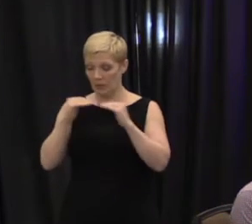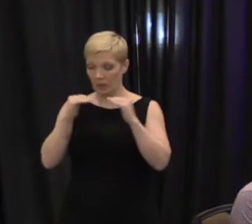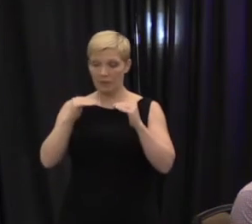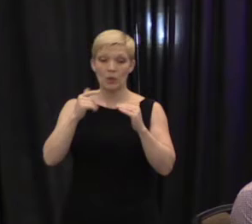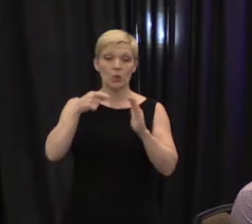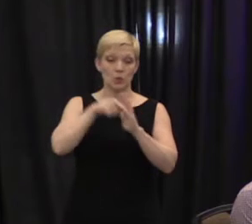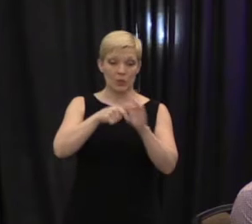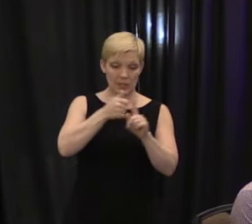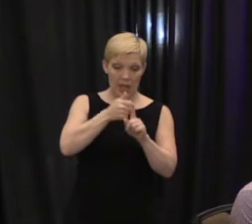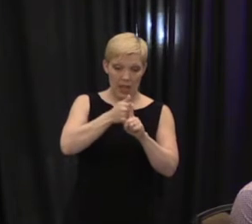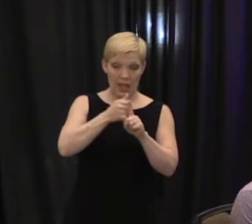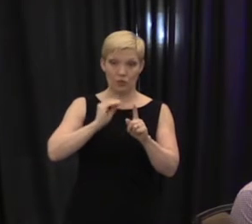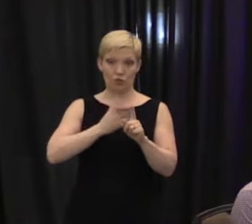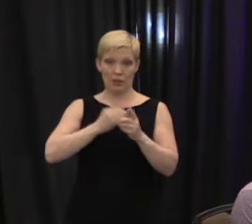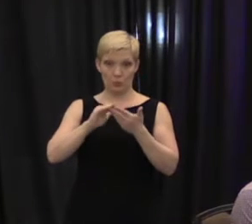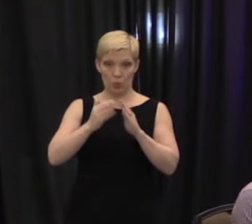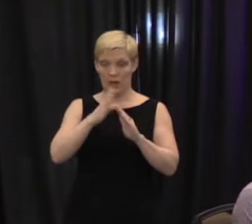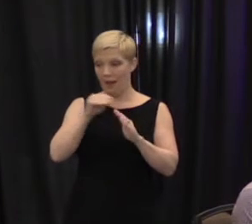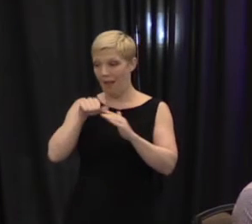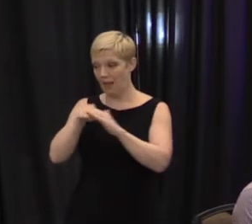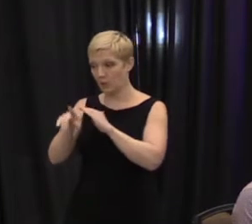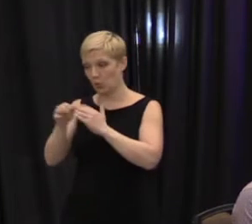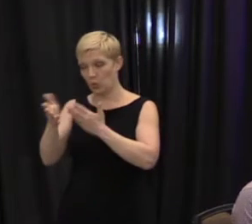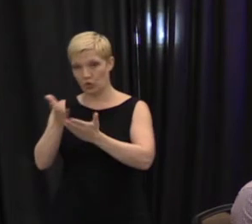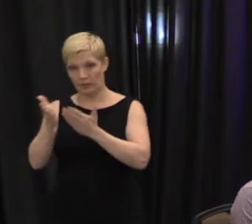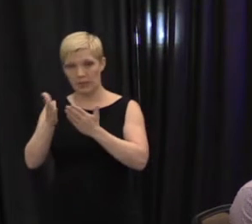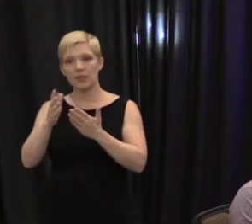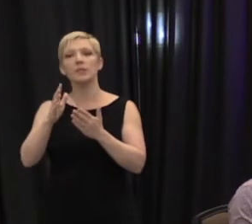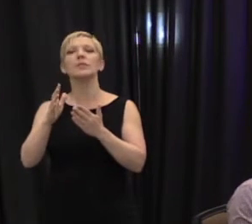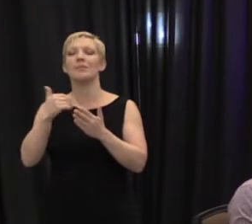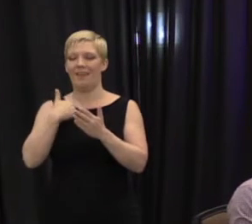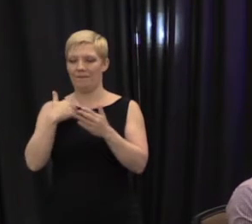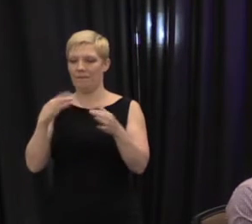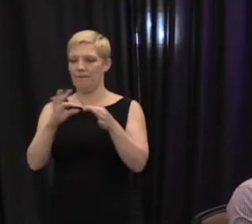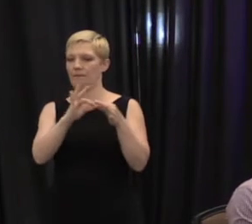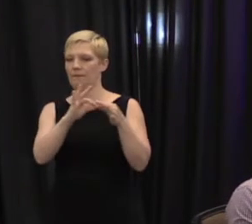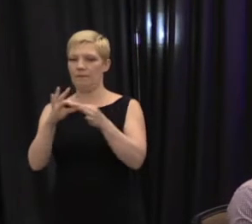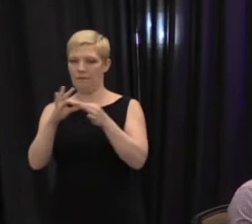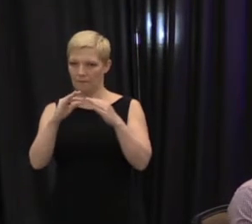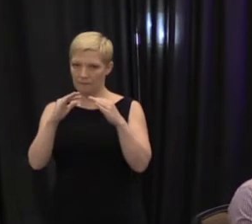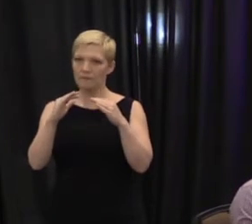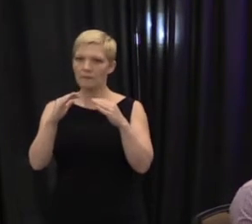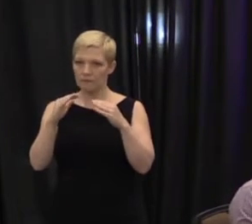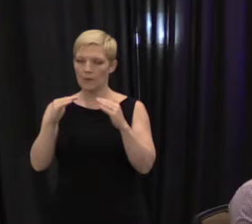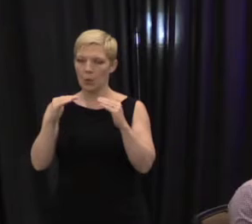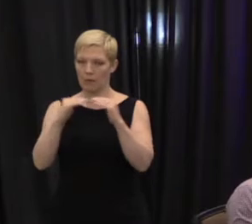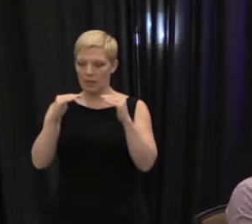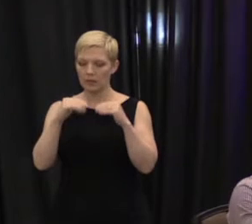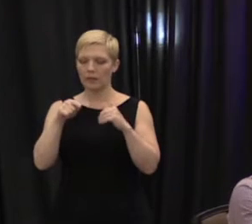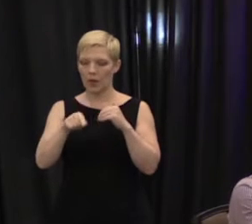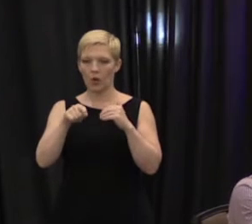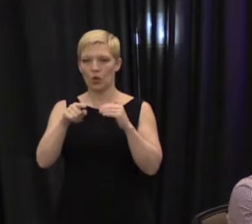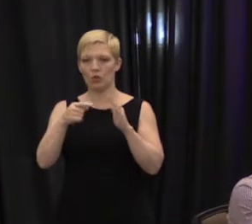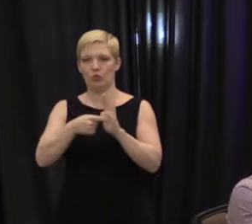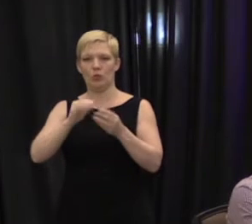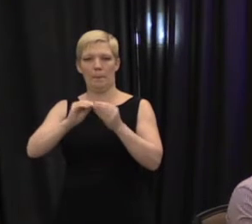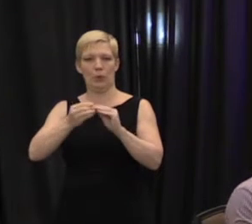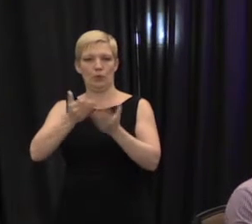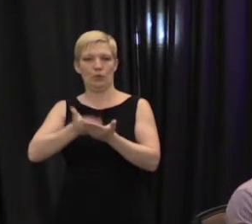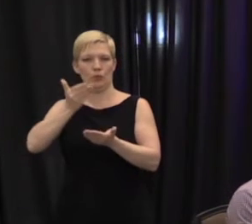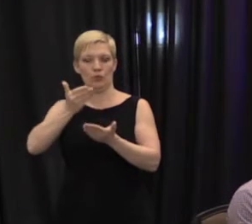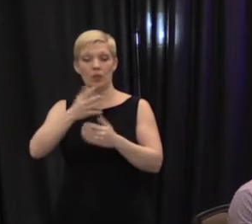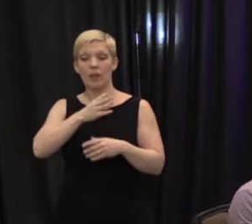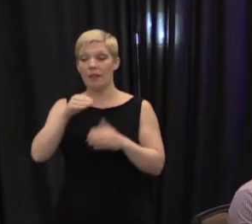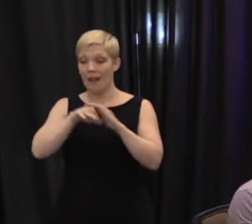trans community and access to services and institutions that should be a matter of human rights. access to health care, access